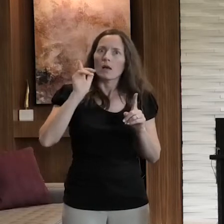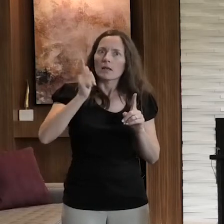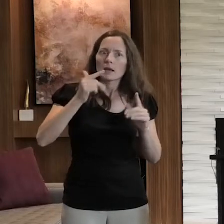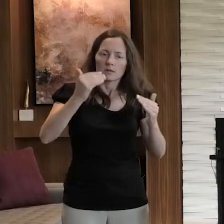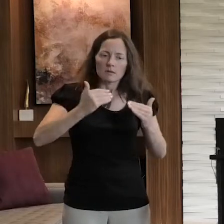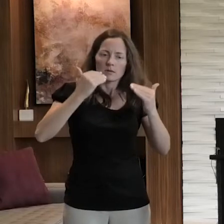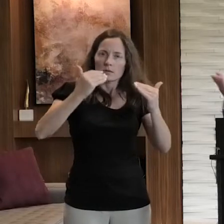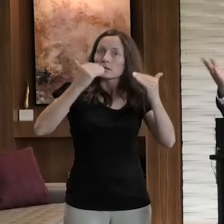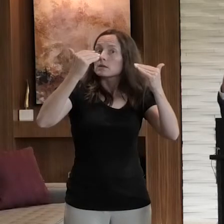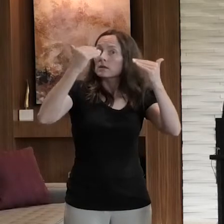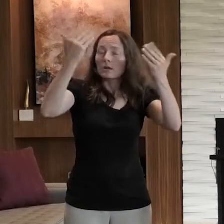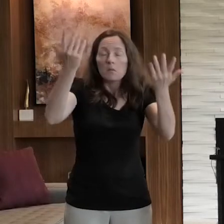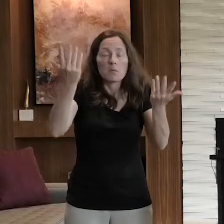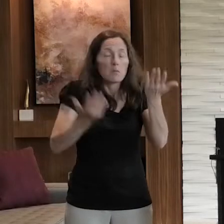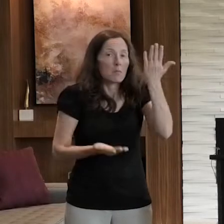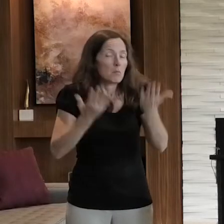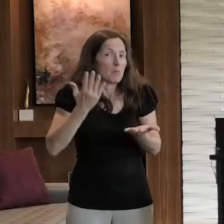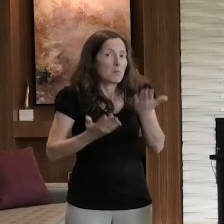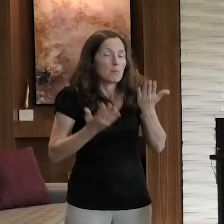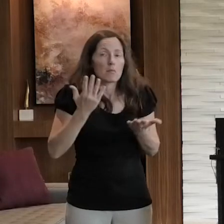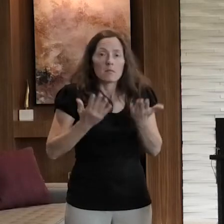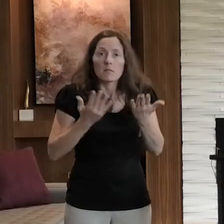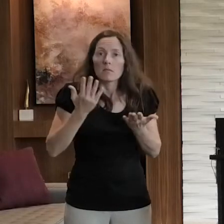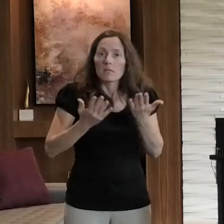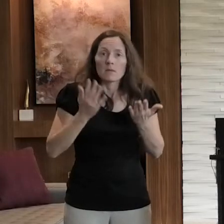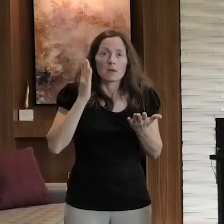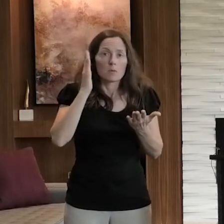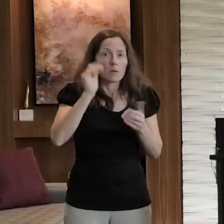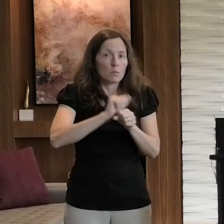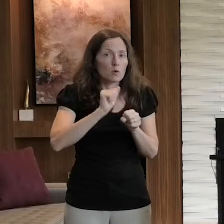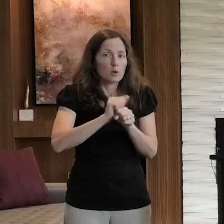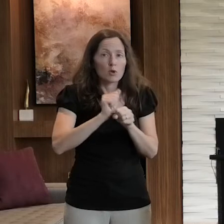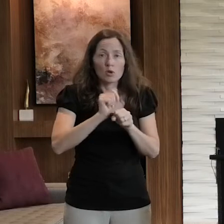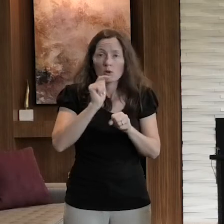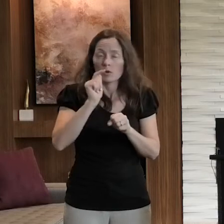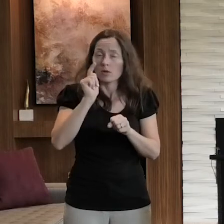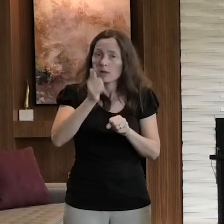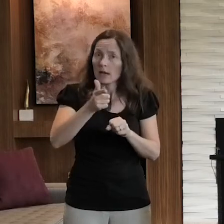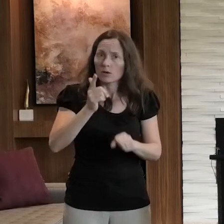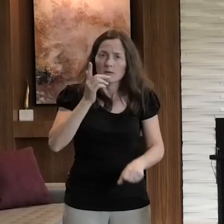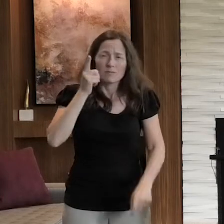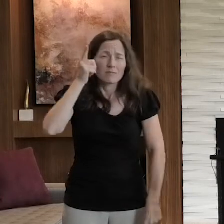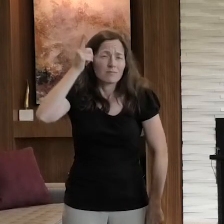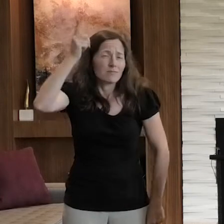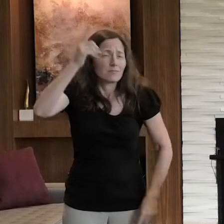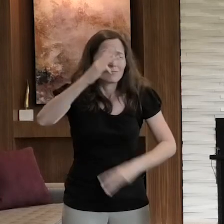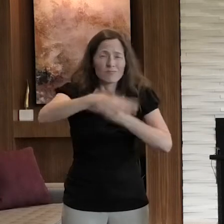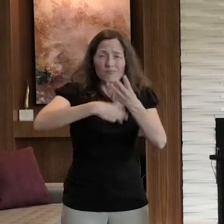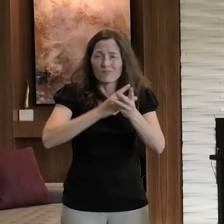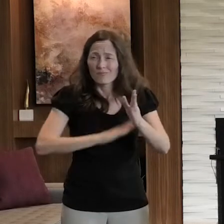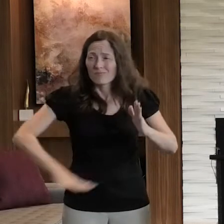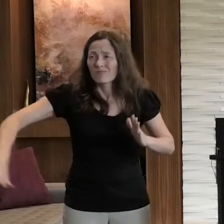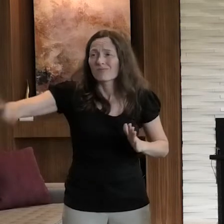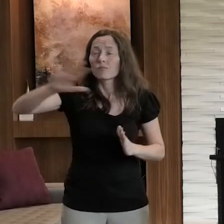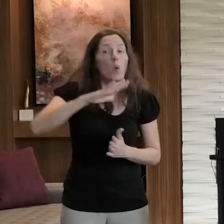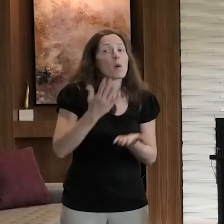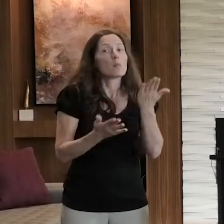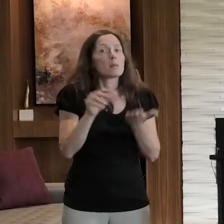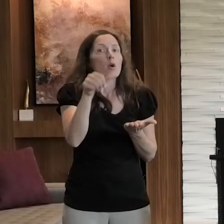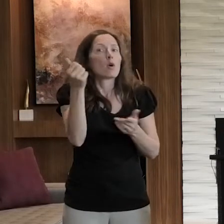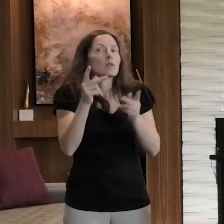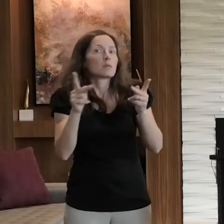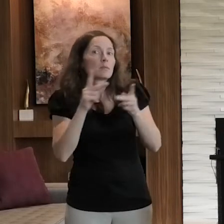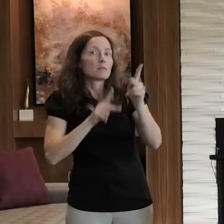world. Or maybe people from across the world would like to come back and live right here in Howard County when they realize the gift that we have right